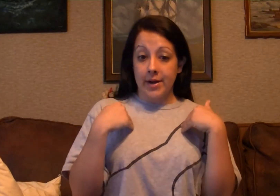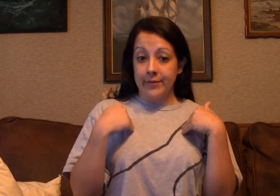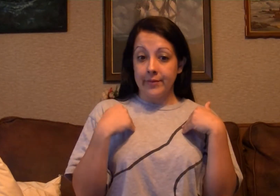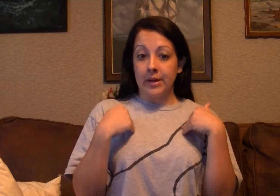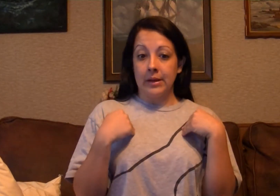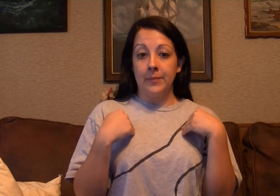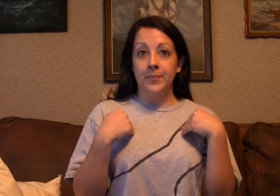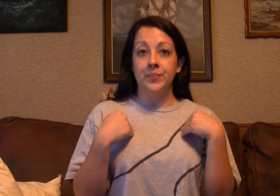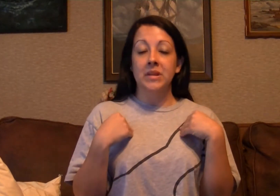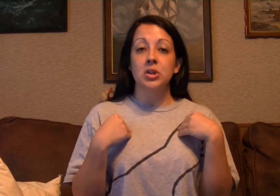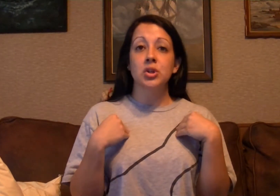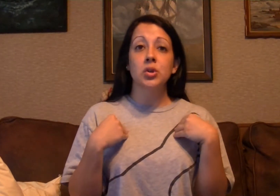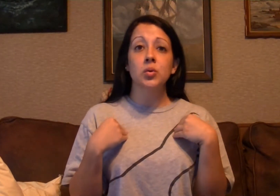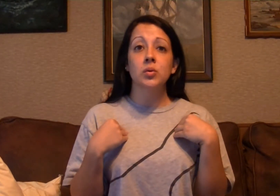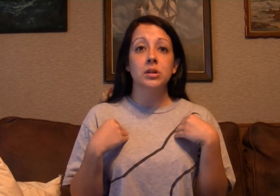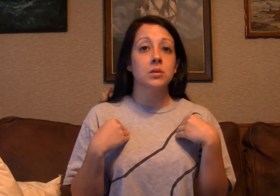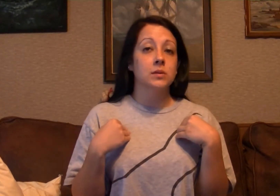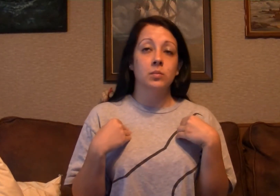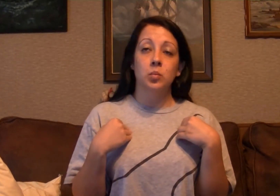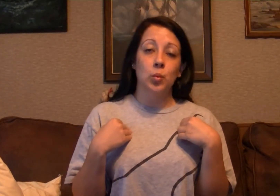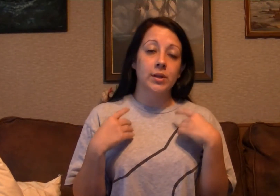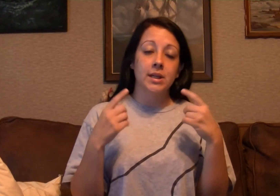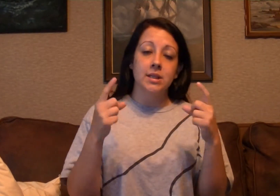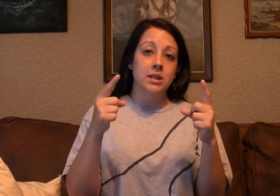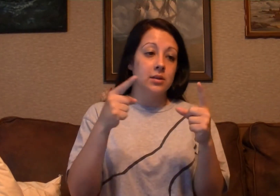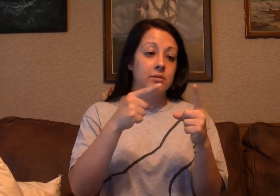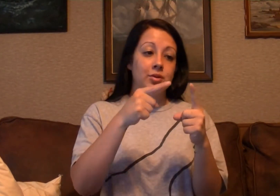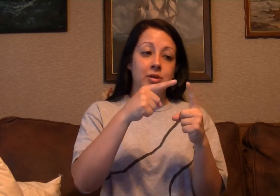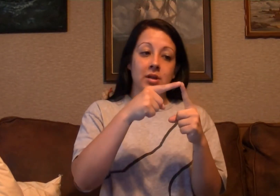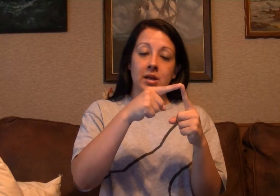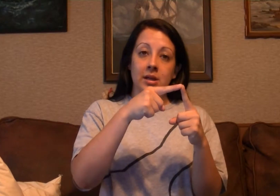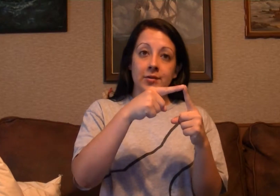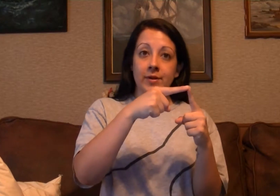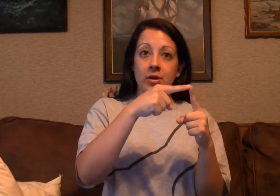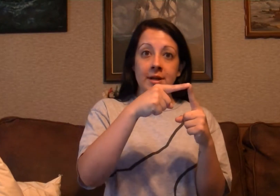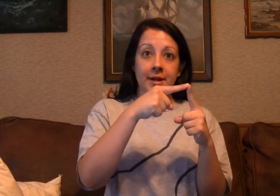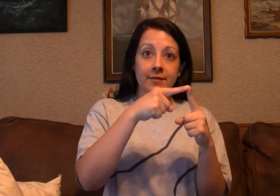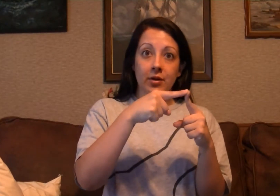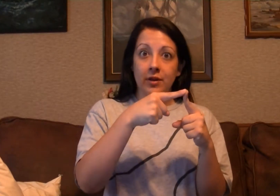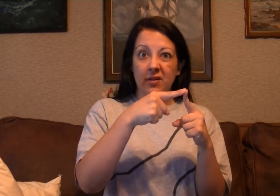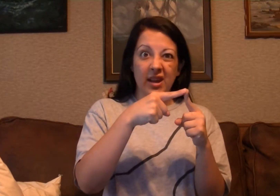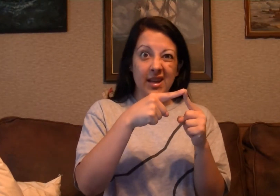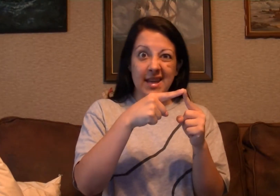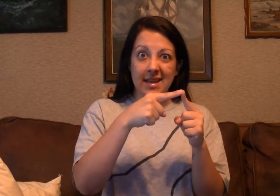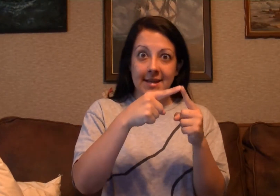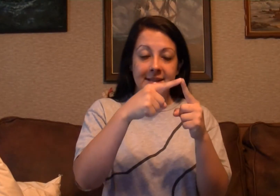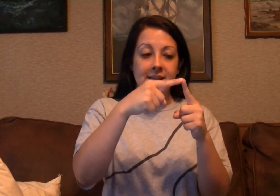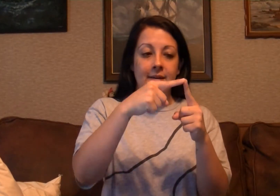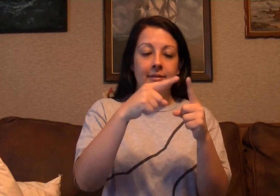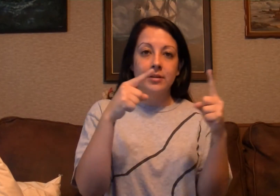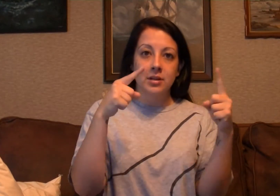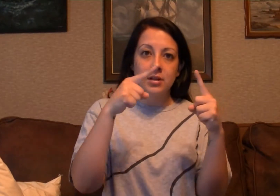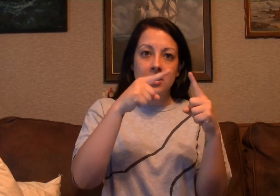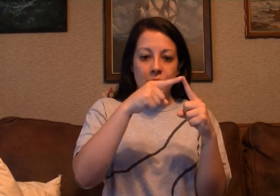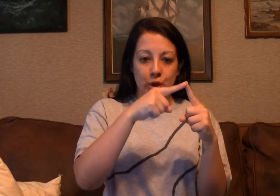Have, again. To, really easy, just index finger to index finger, think of like et.